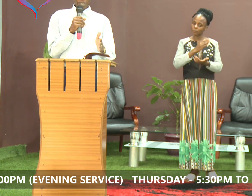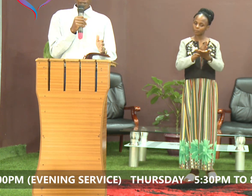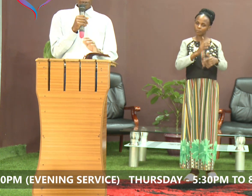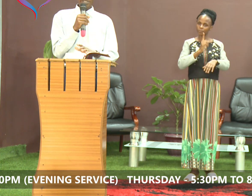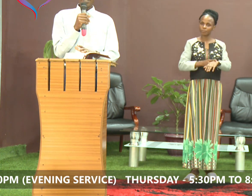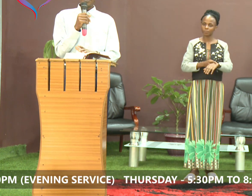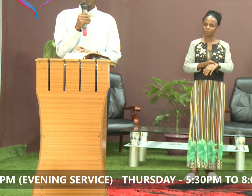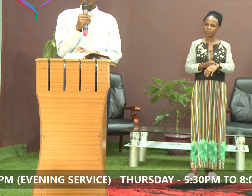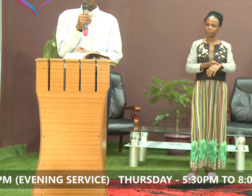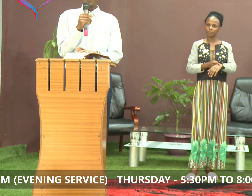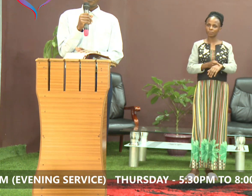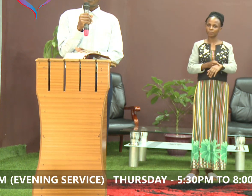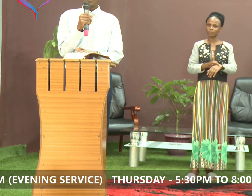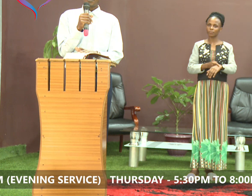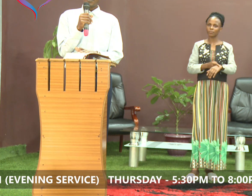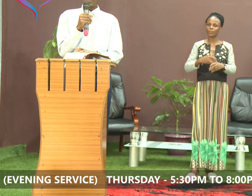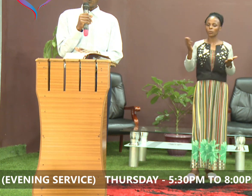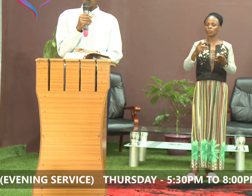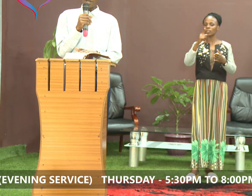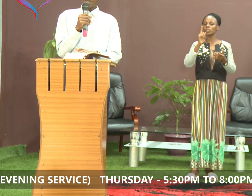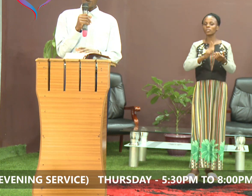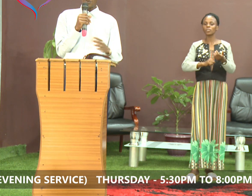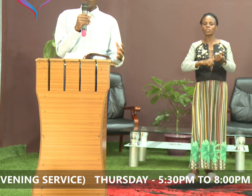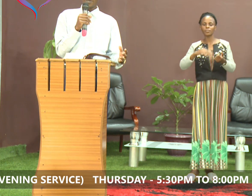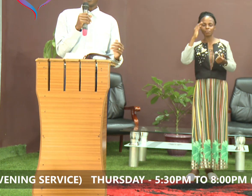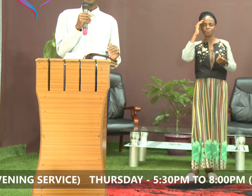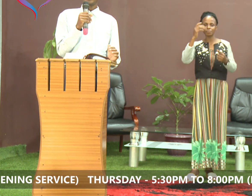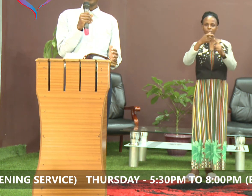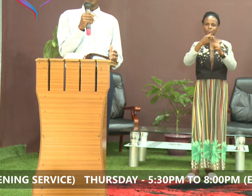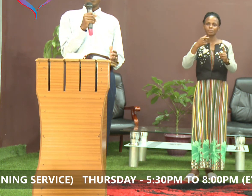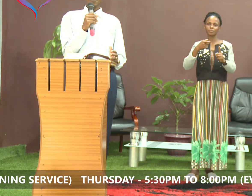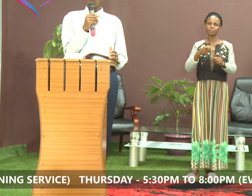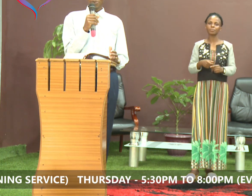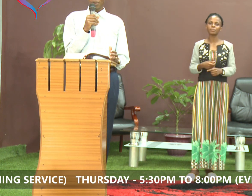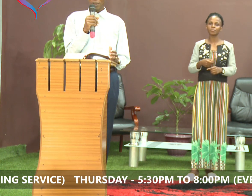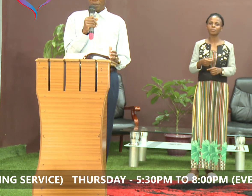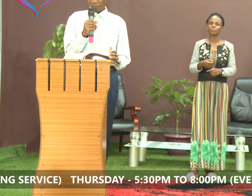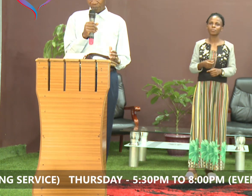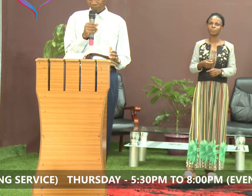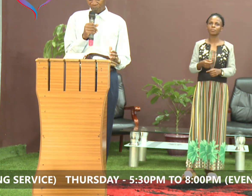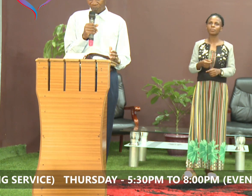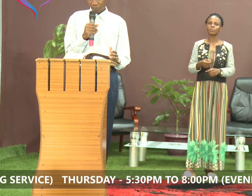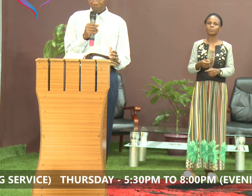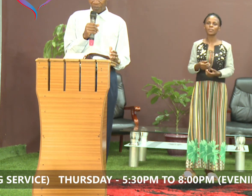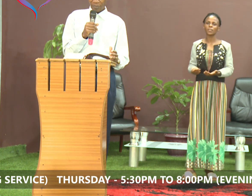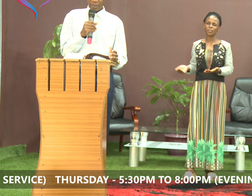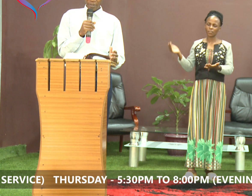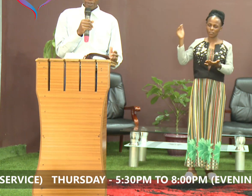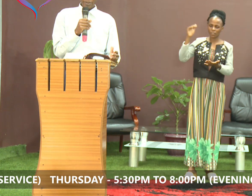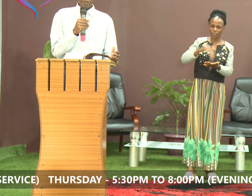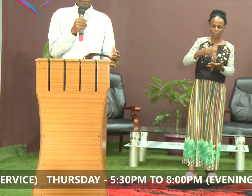okuba mukyala we. The source. Wa webiva. So again, when we have trouble with